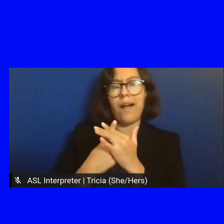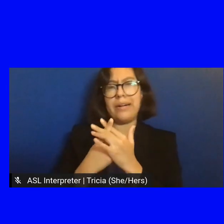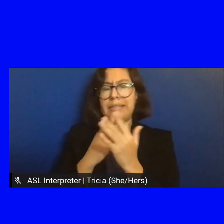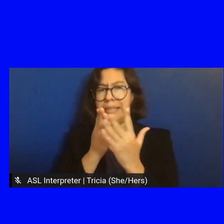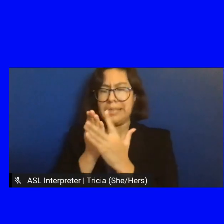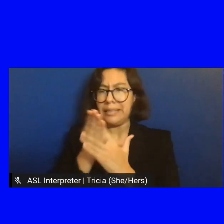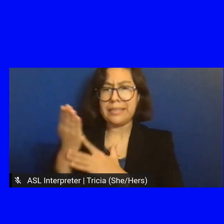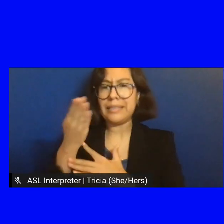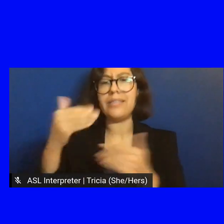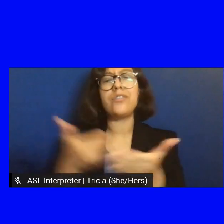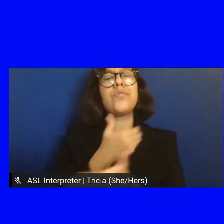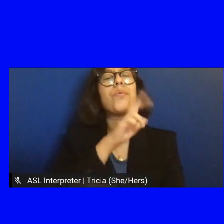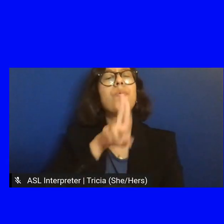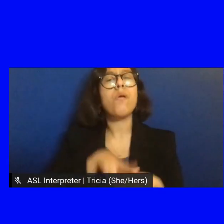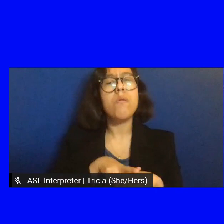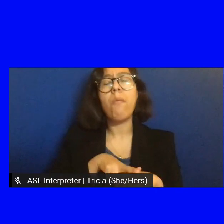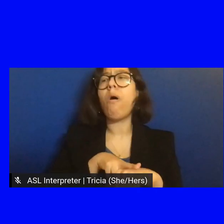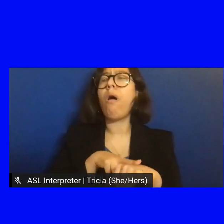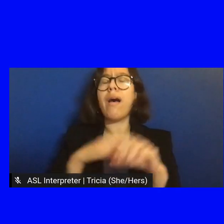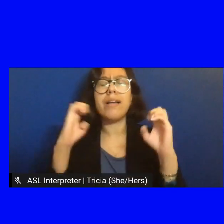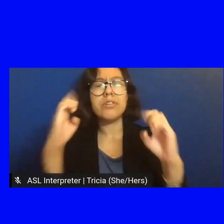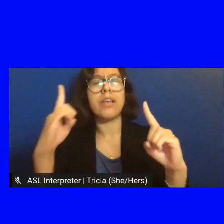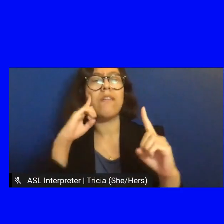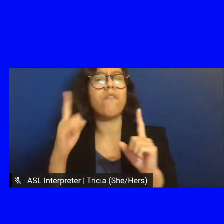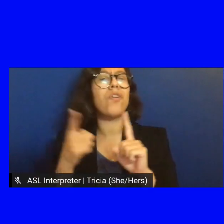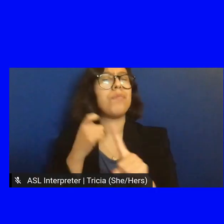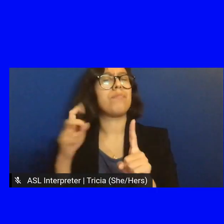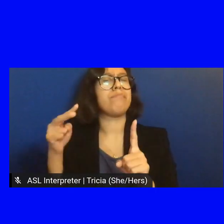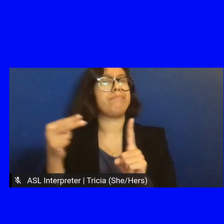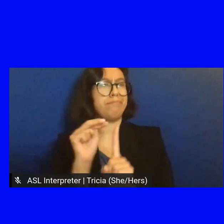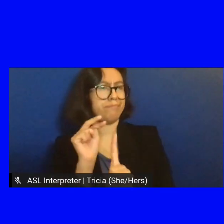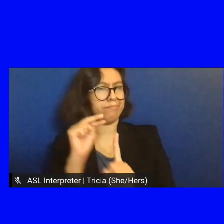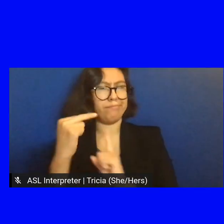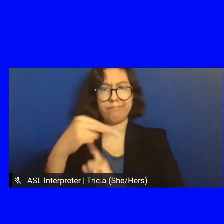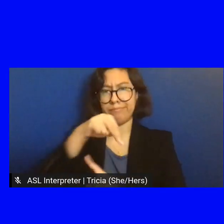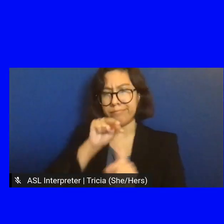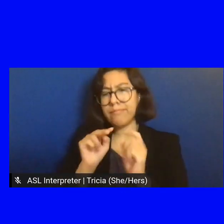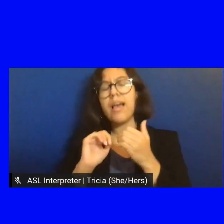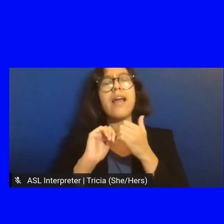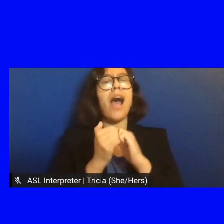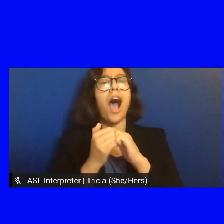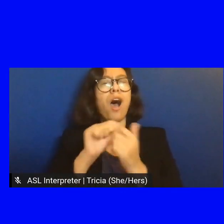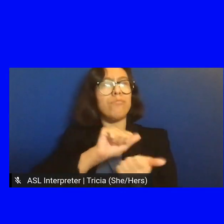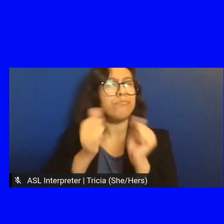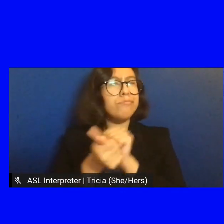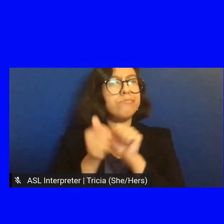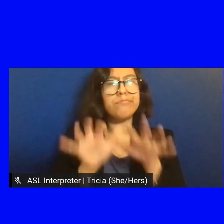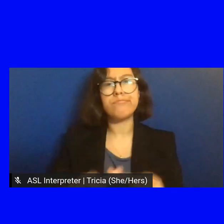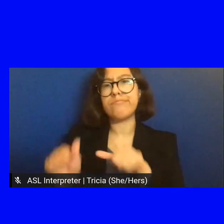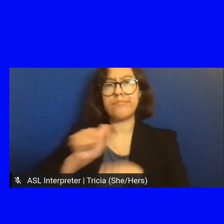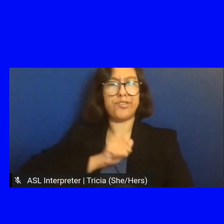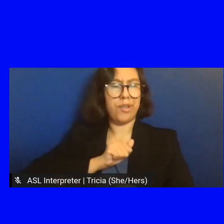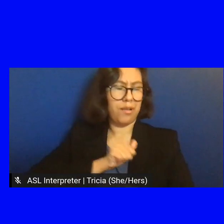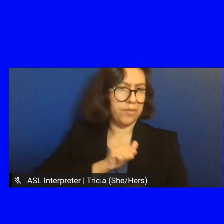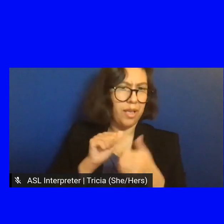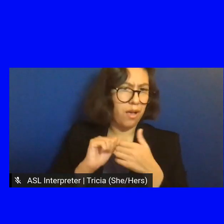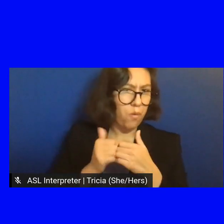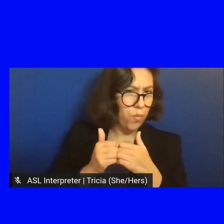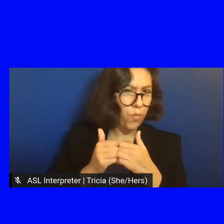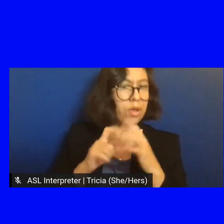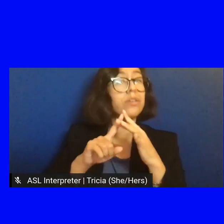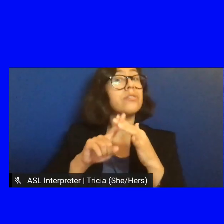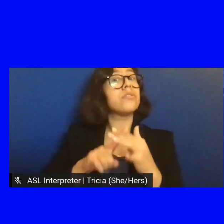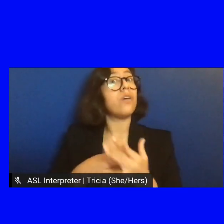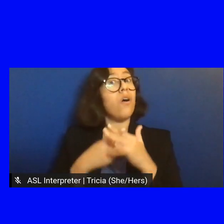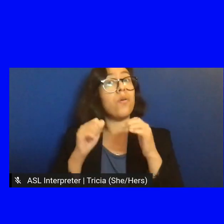politics, commerce, and education from new perspectives, and learn how to enact change ourselves. So with that, I'll start us off